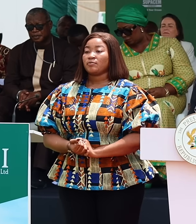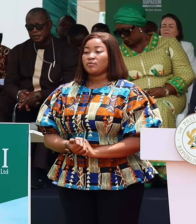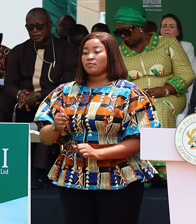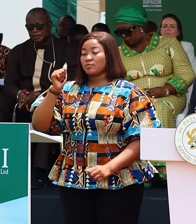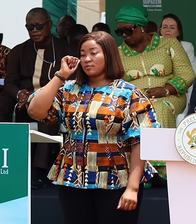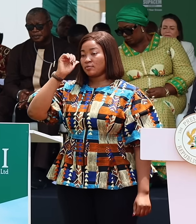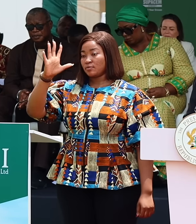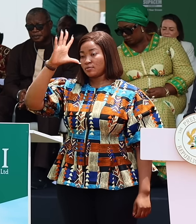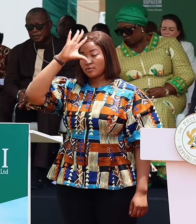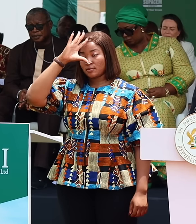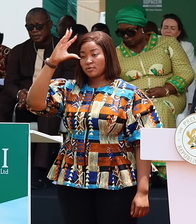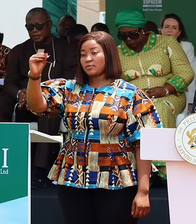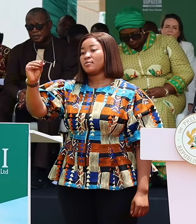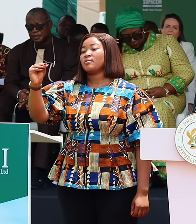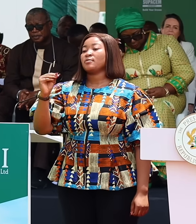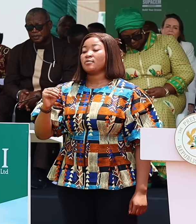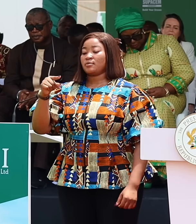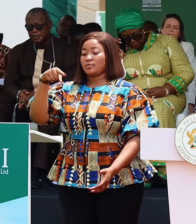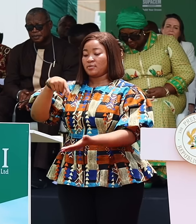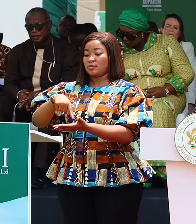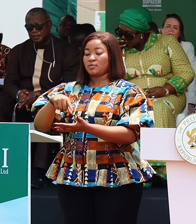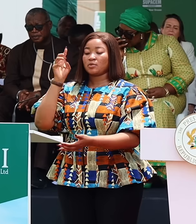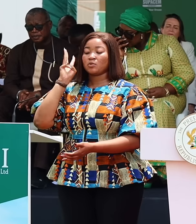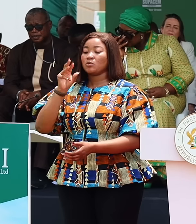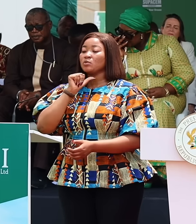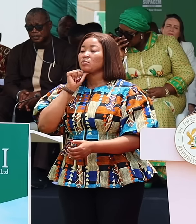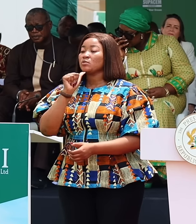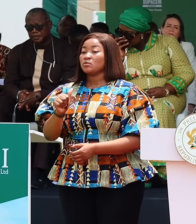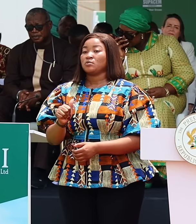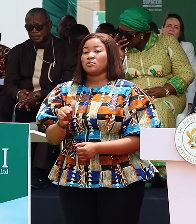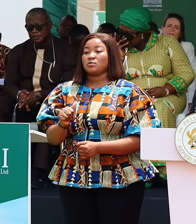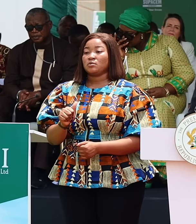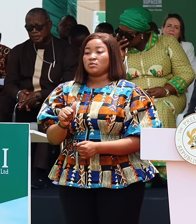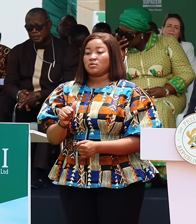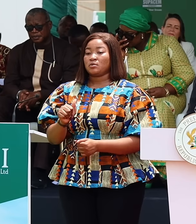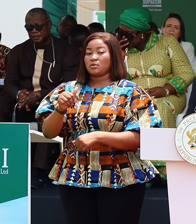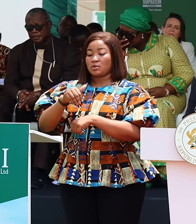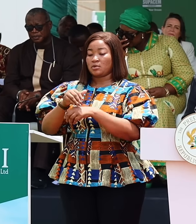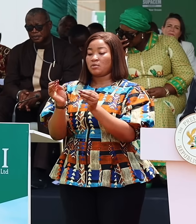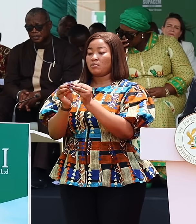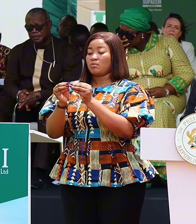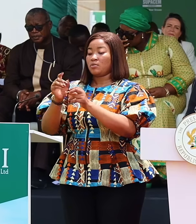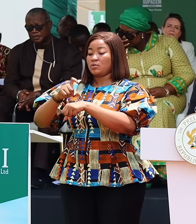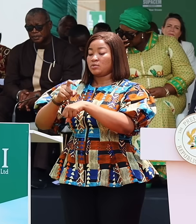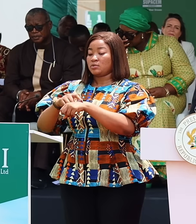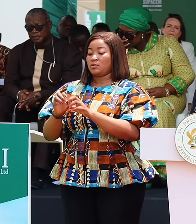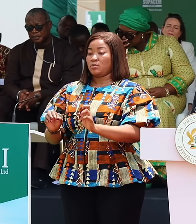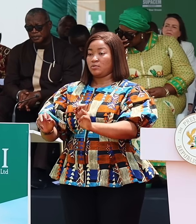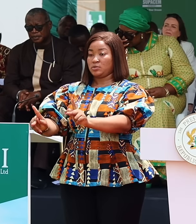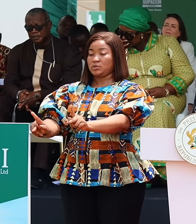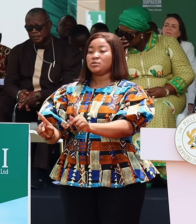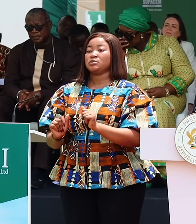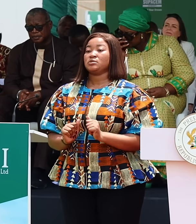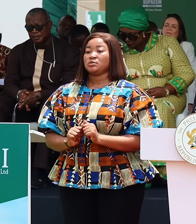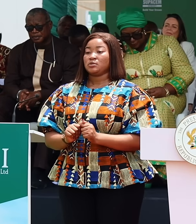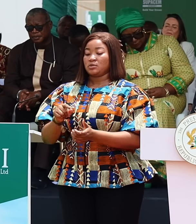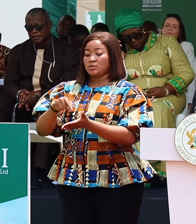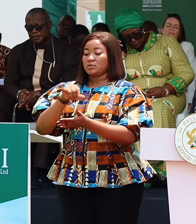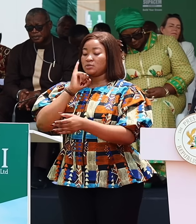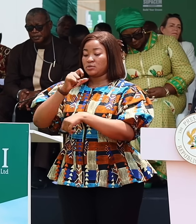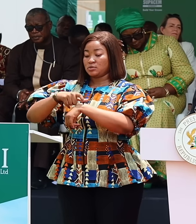Ladies and gentlemen, this could not have come at a more timely opportunity. This